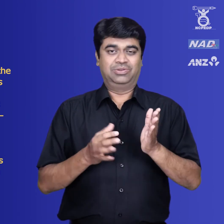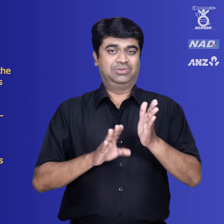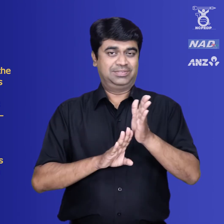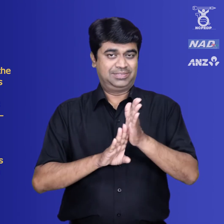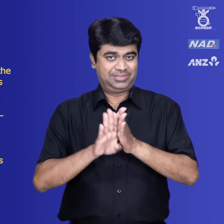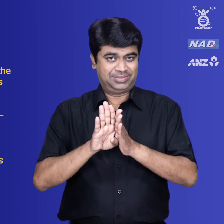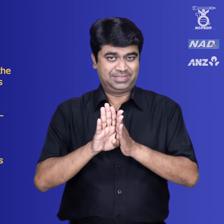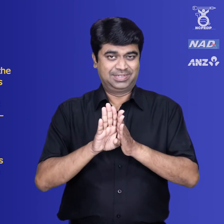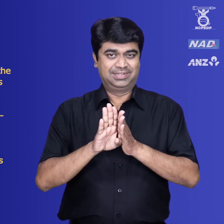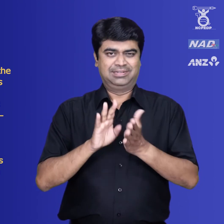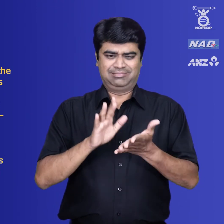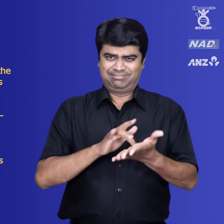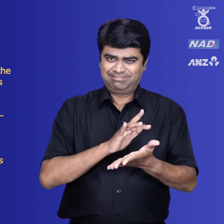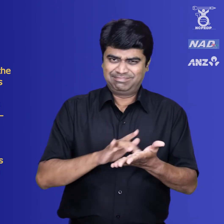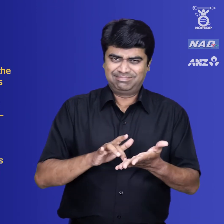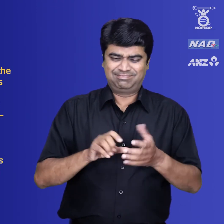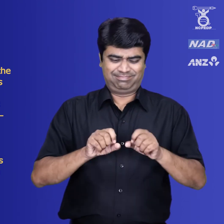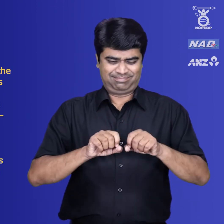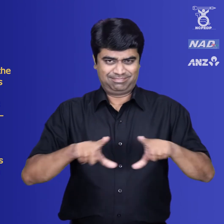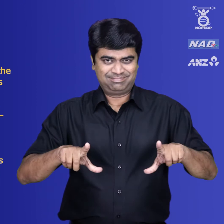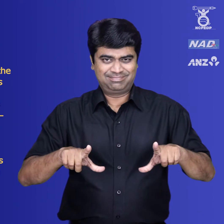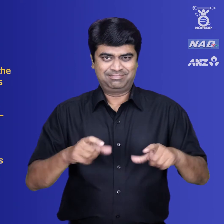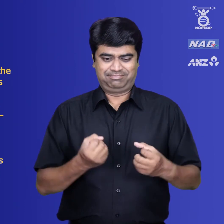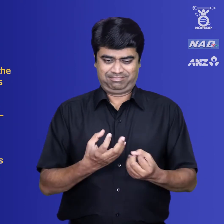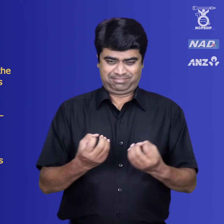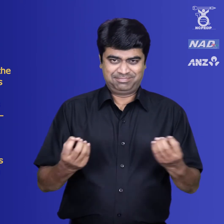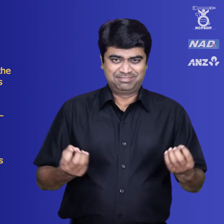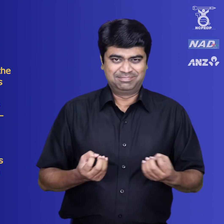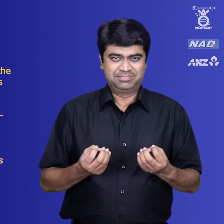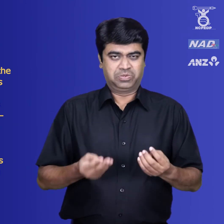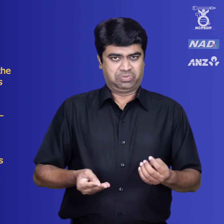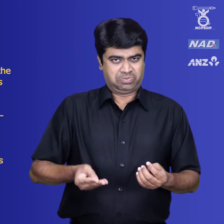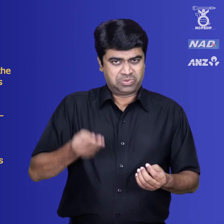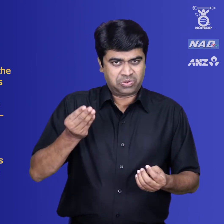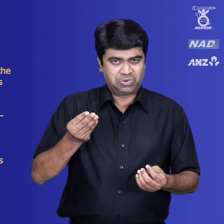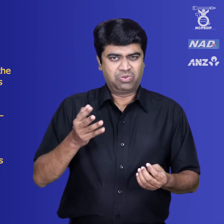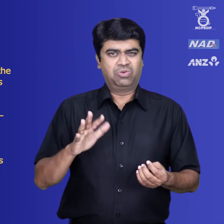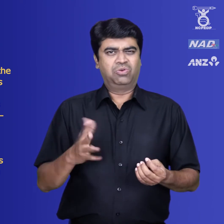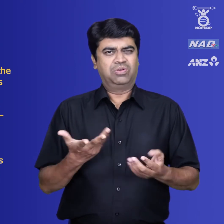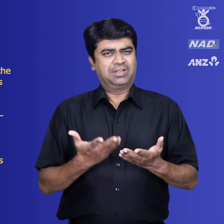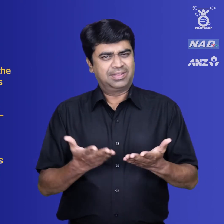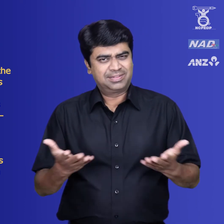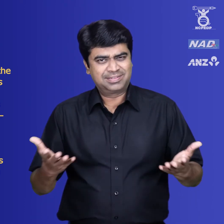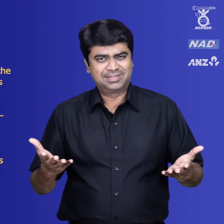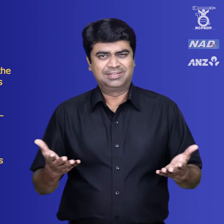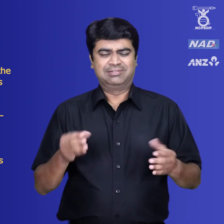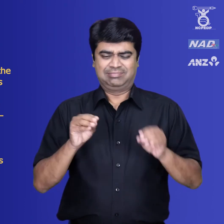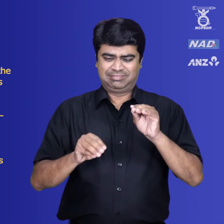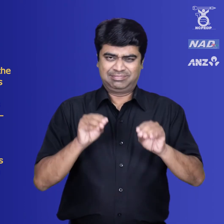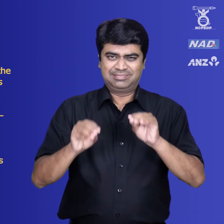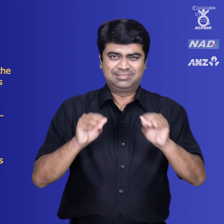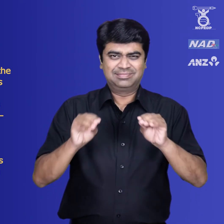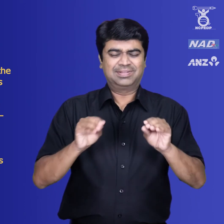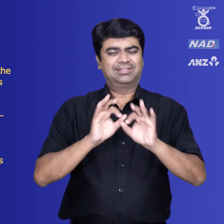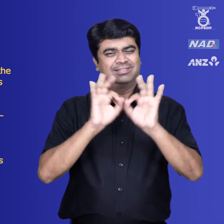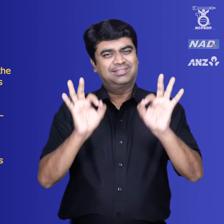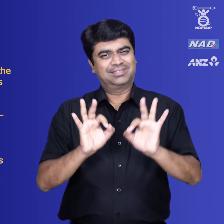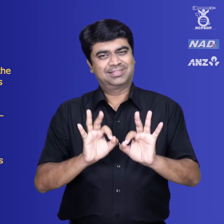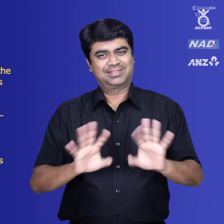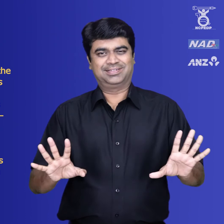Developing technology, assistive devices and equipments to facilitate access and inclusion for